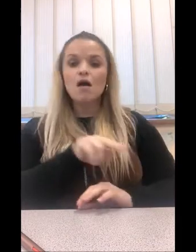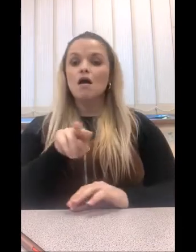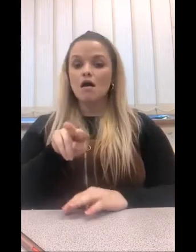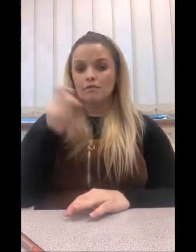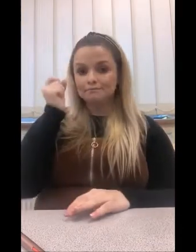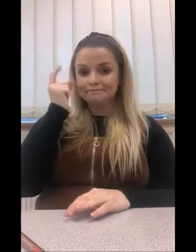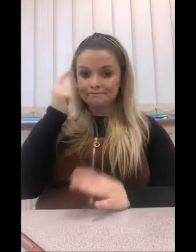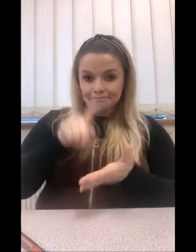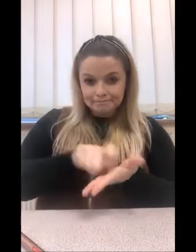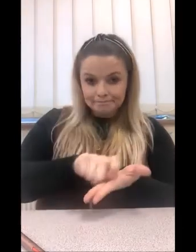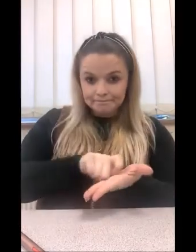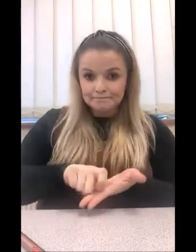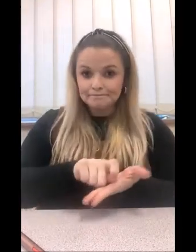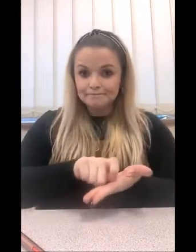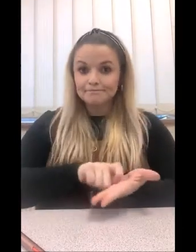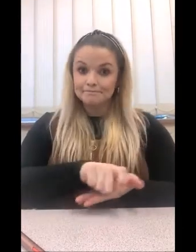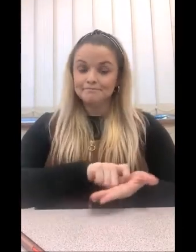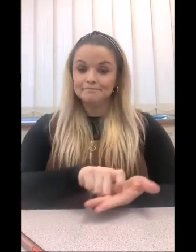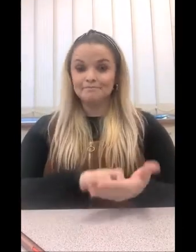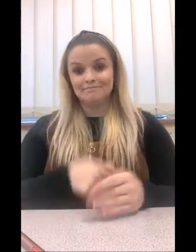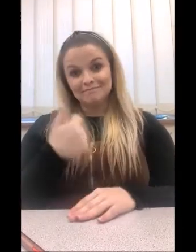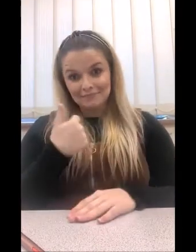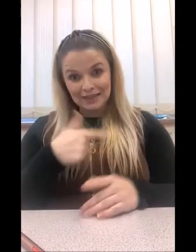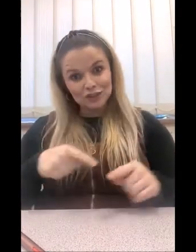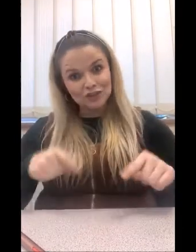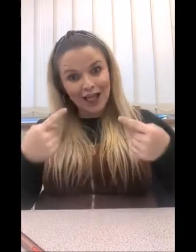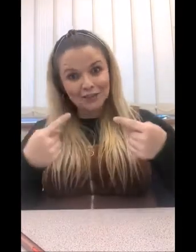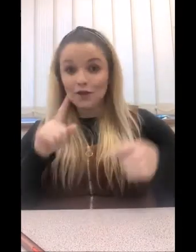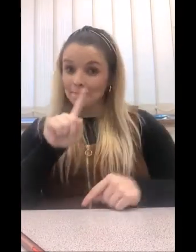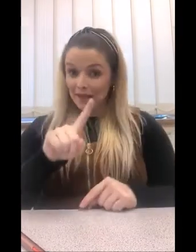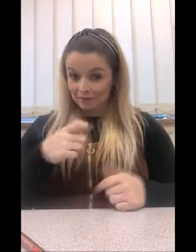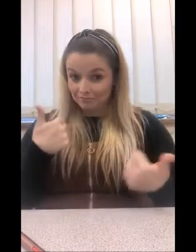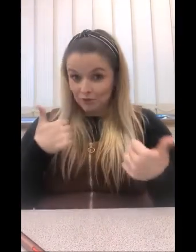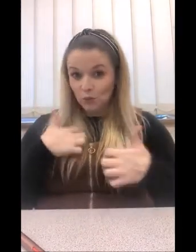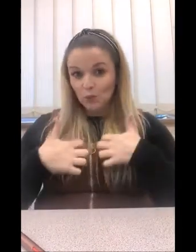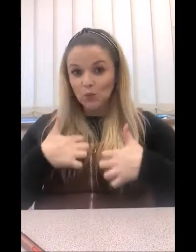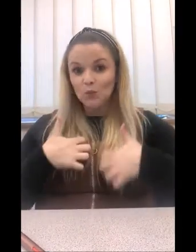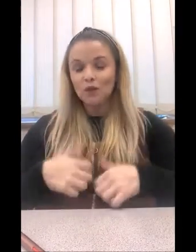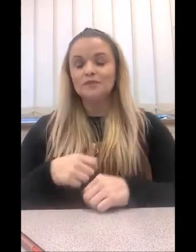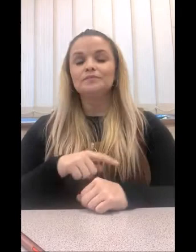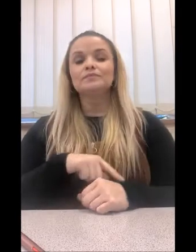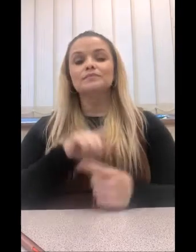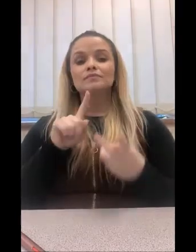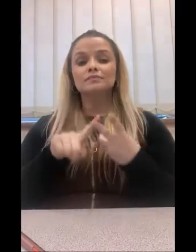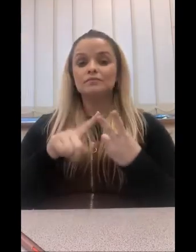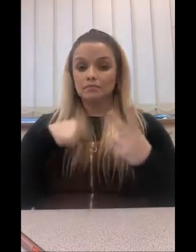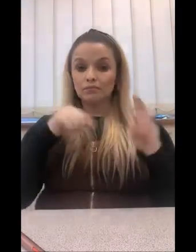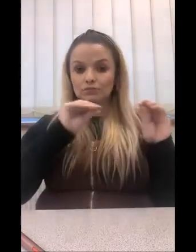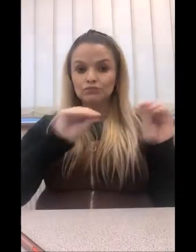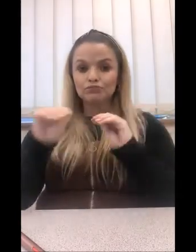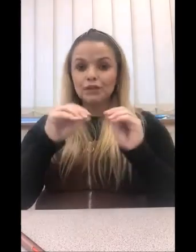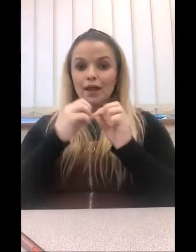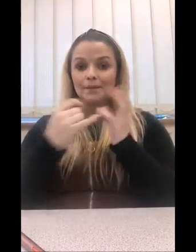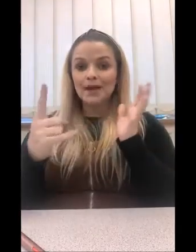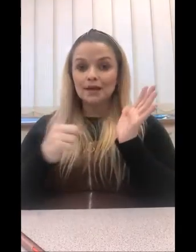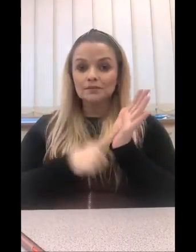that they can understand and write it down. It is a challenge, but very interesting. I